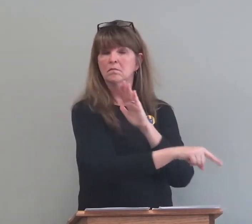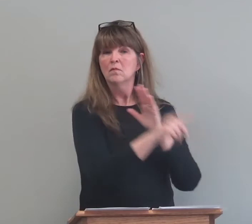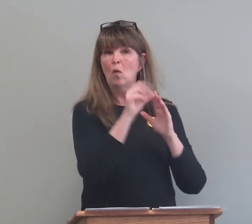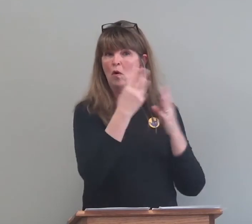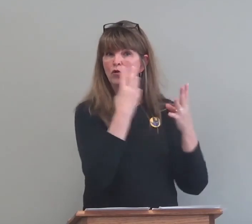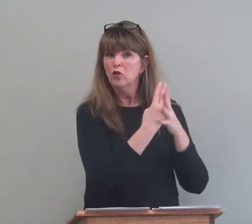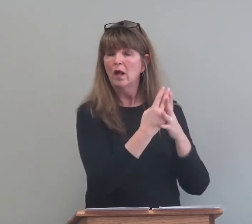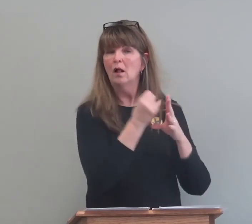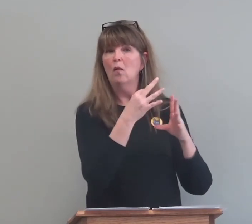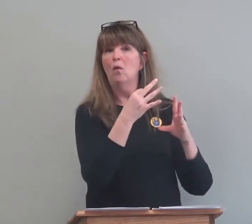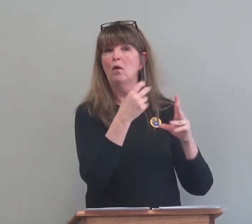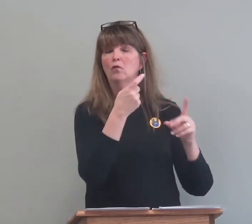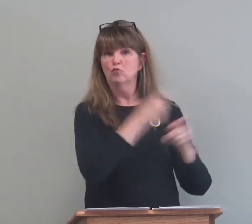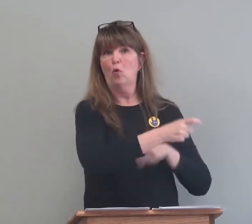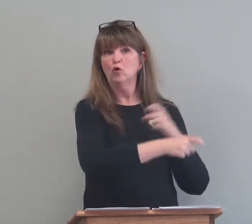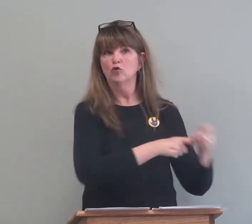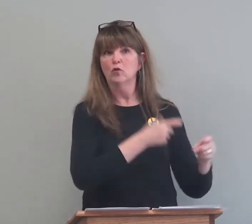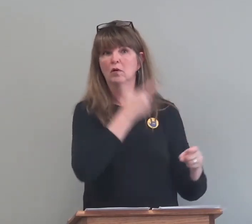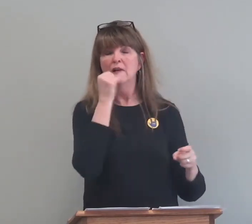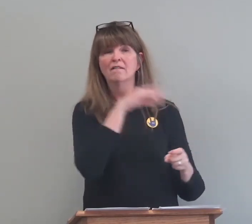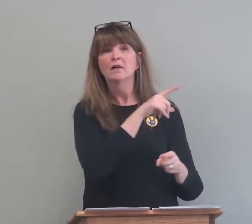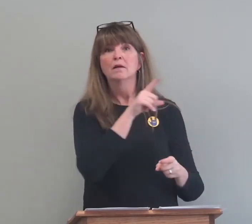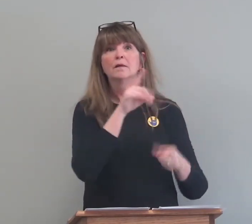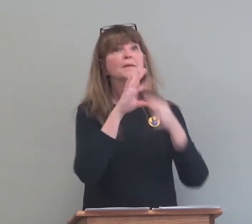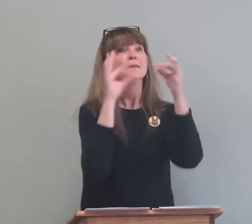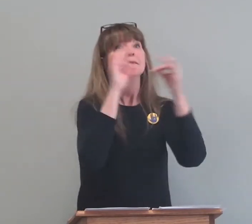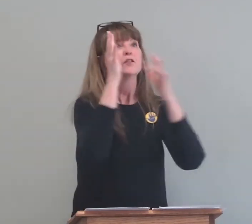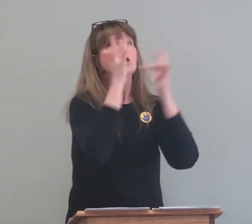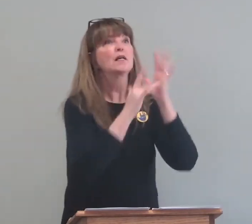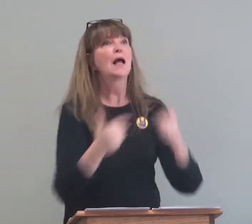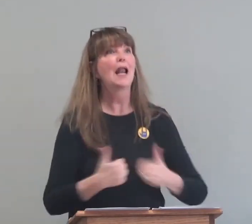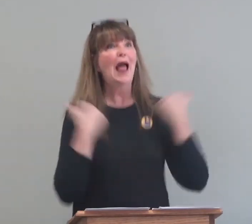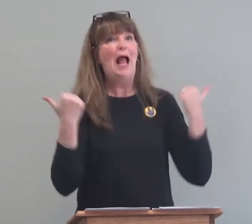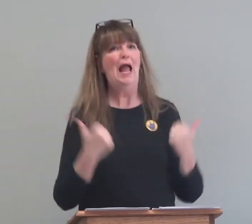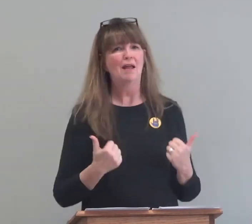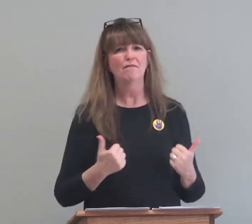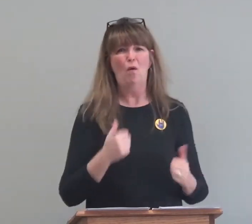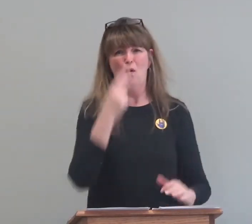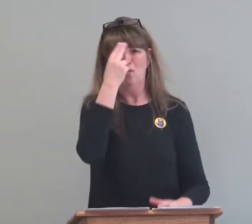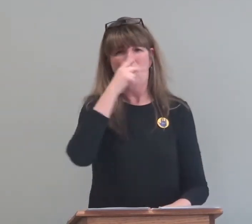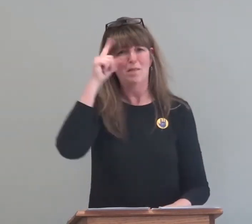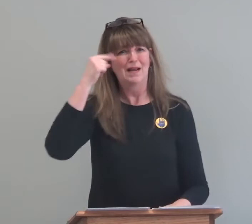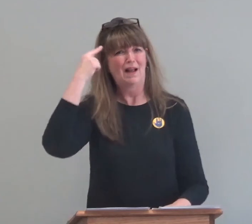Even though people could have been confronting murder or